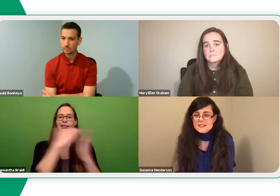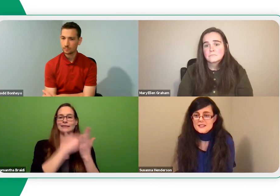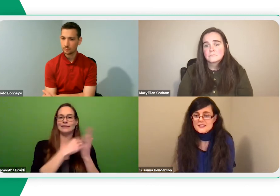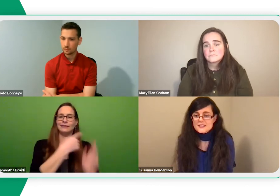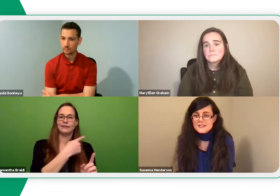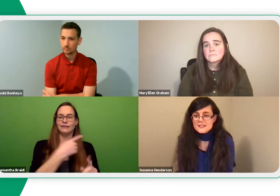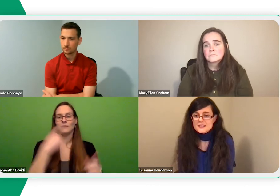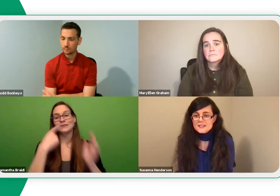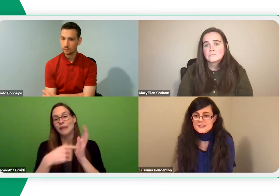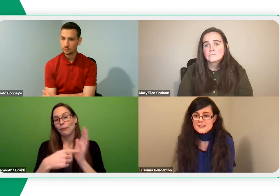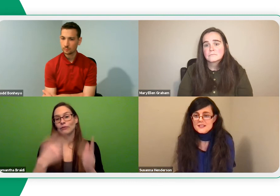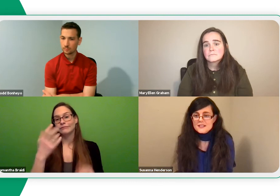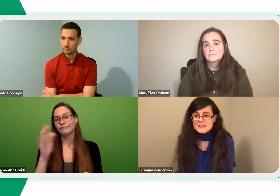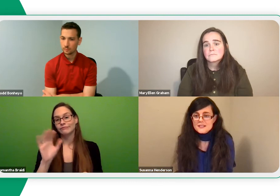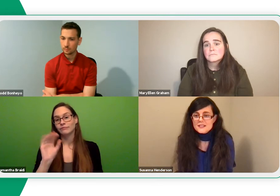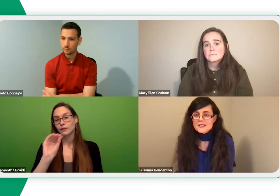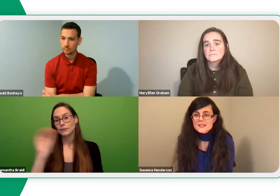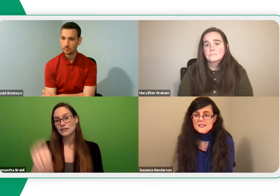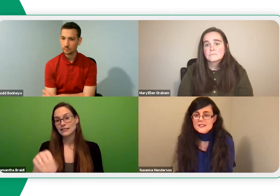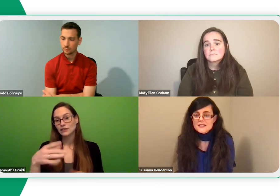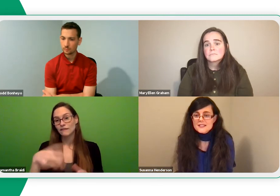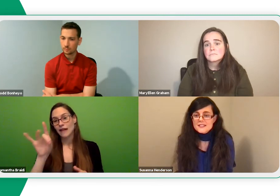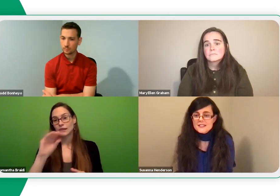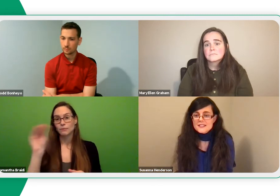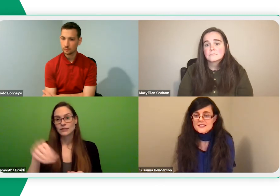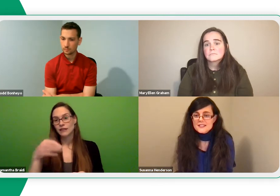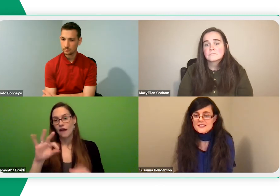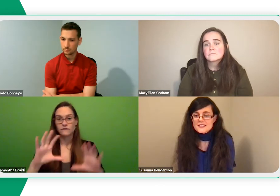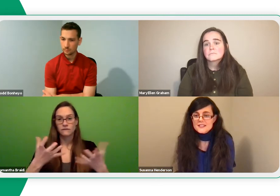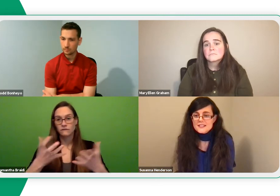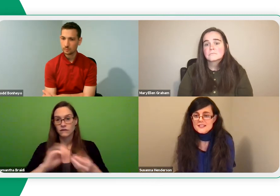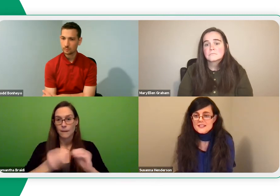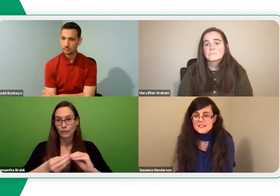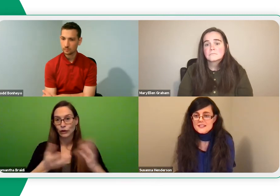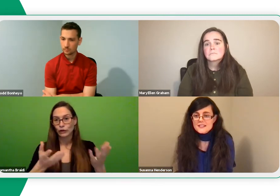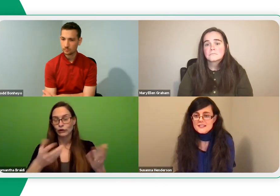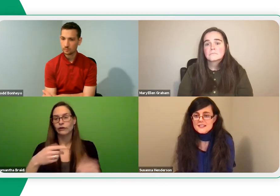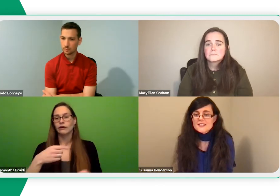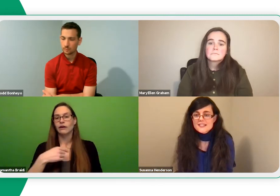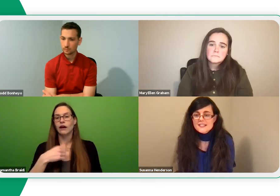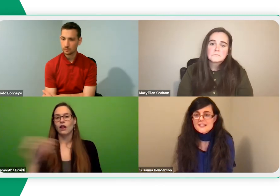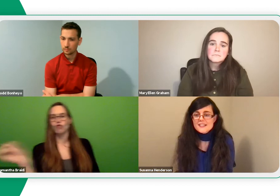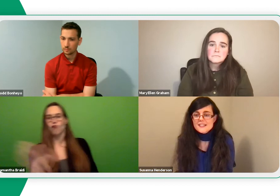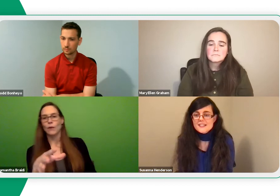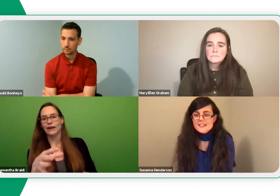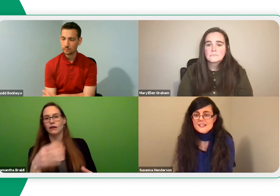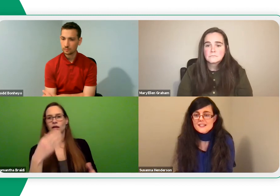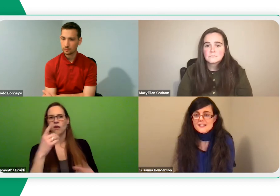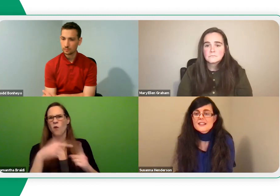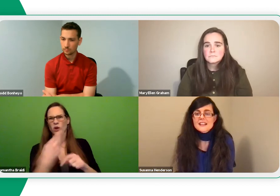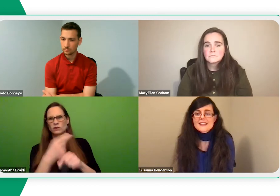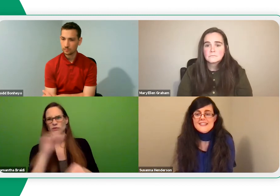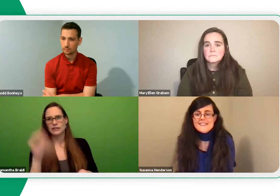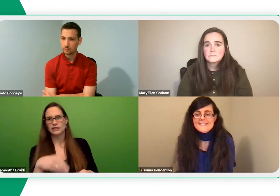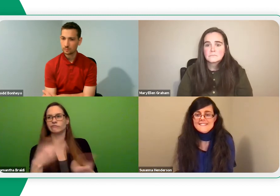to add some tidbits and some examples worked into the lesson plan. Like, for example, I work on